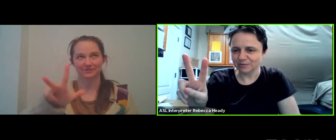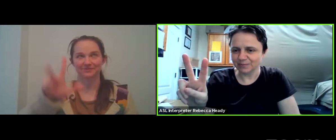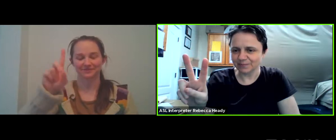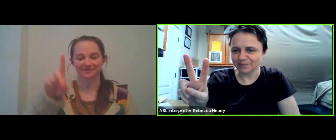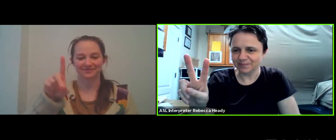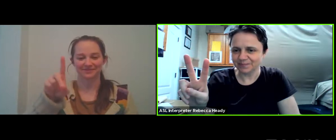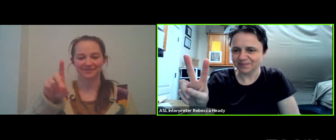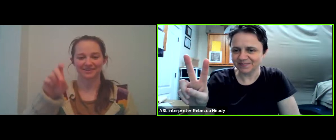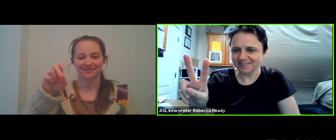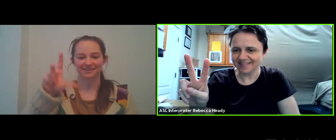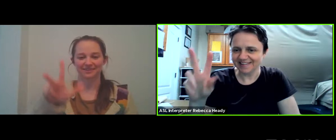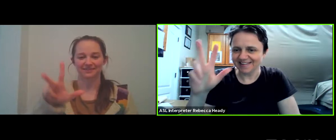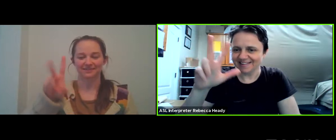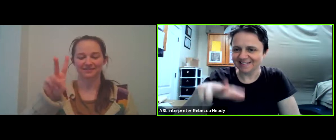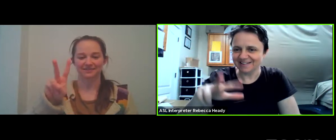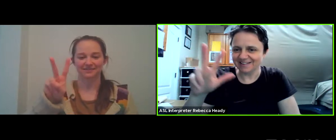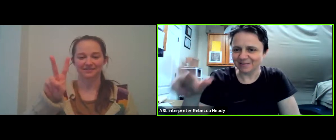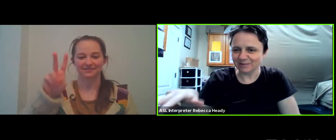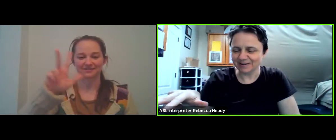32,